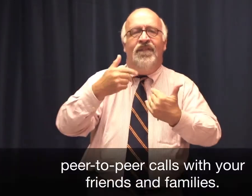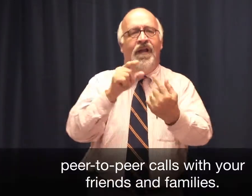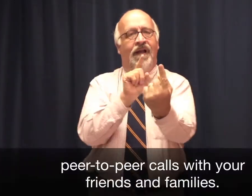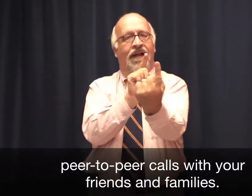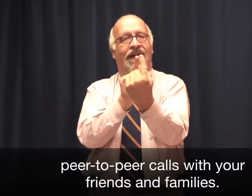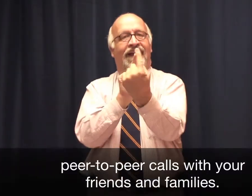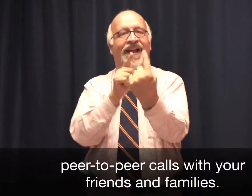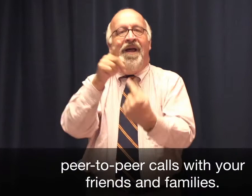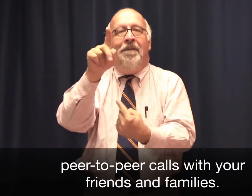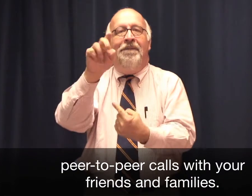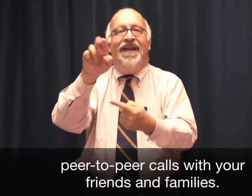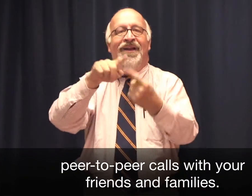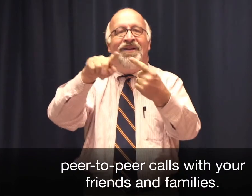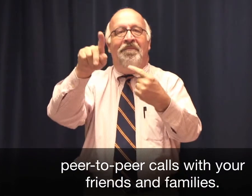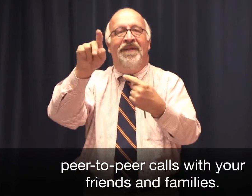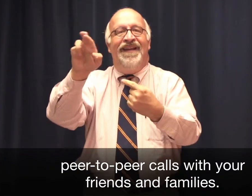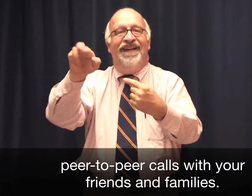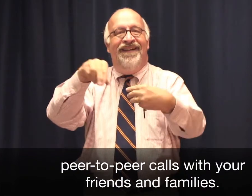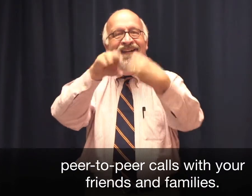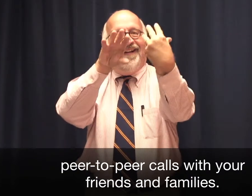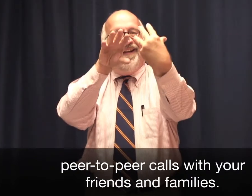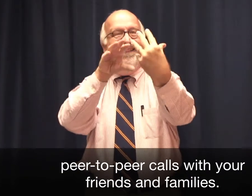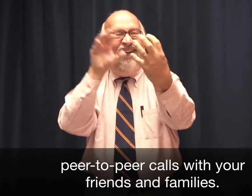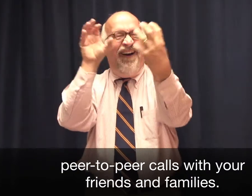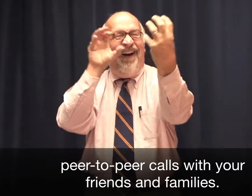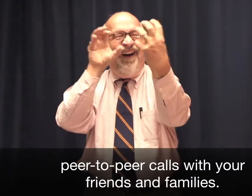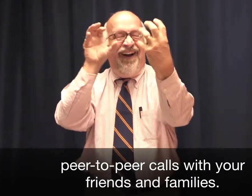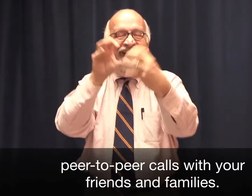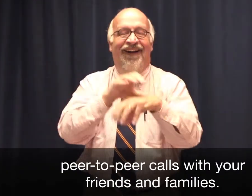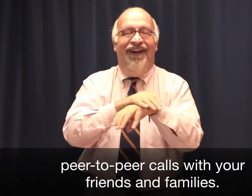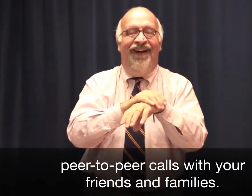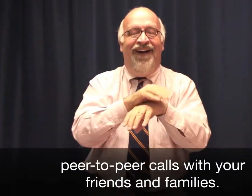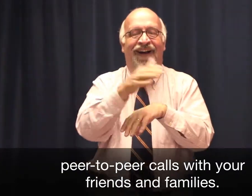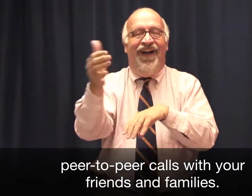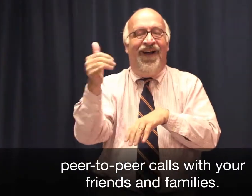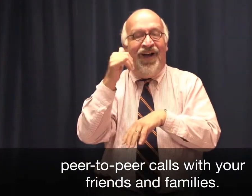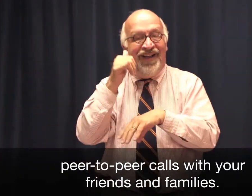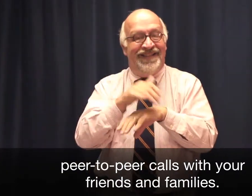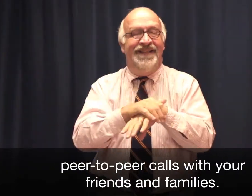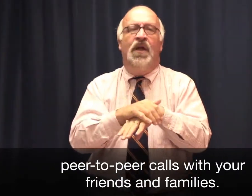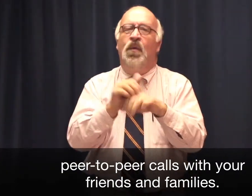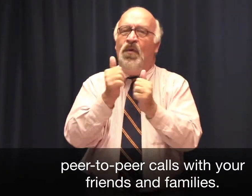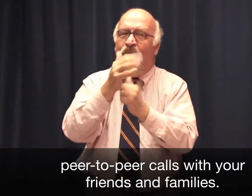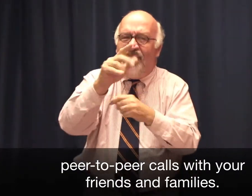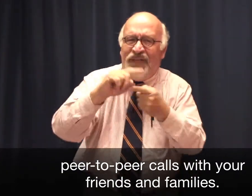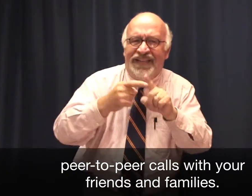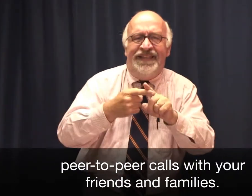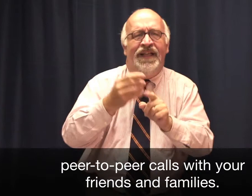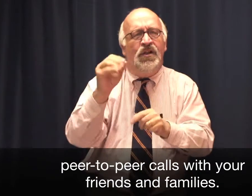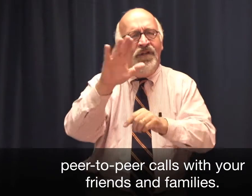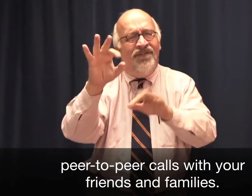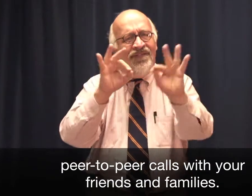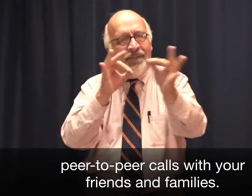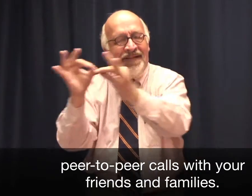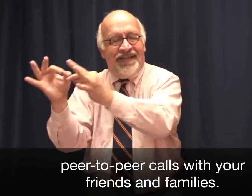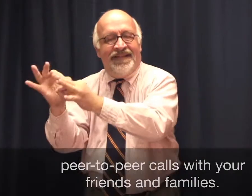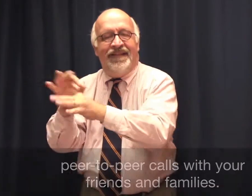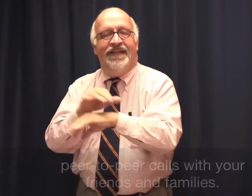or to have peer-to-peer calls with friends and families.